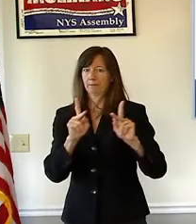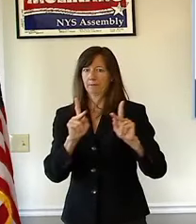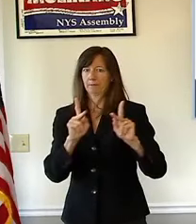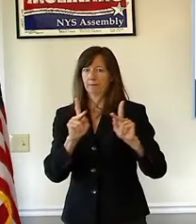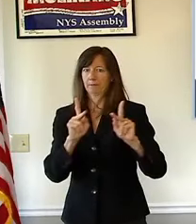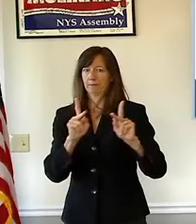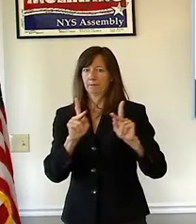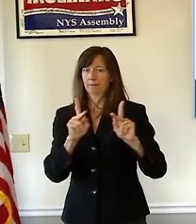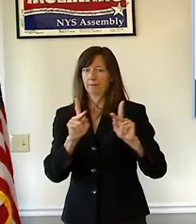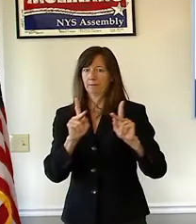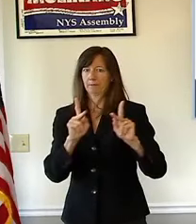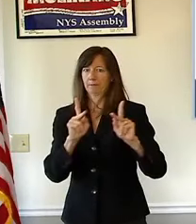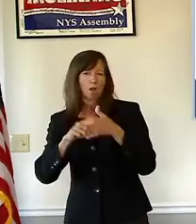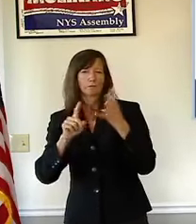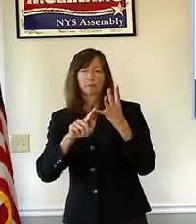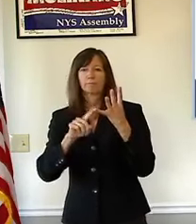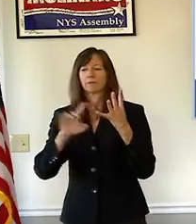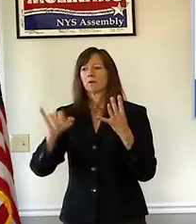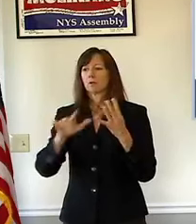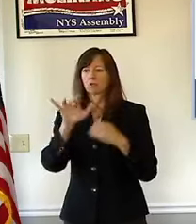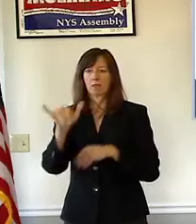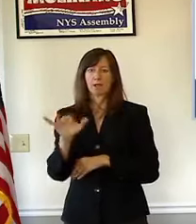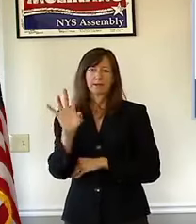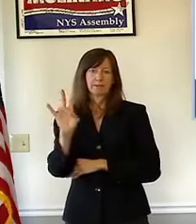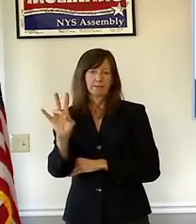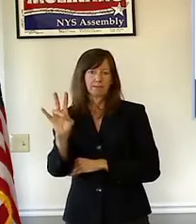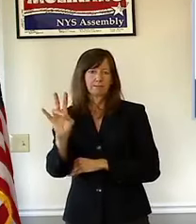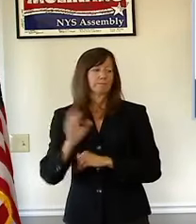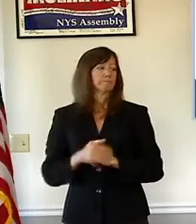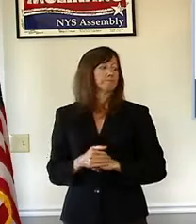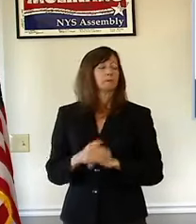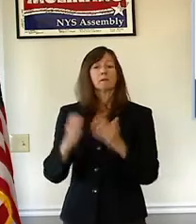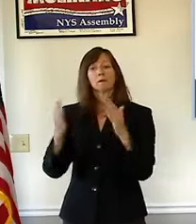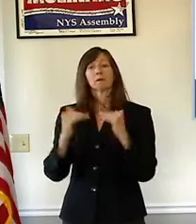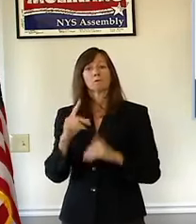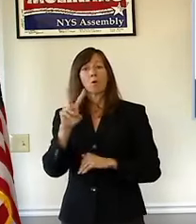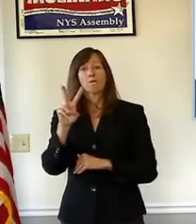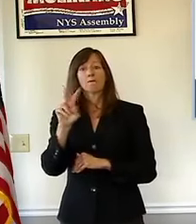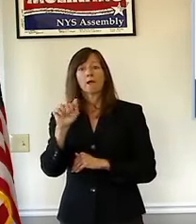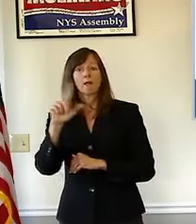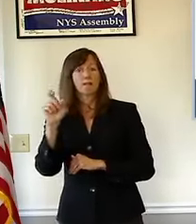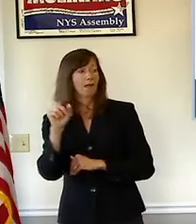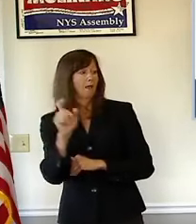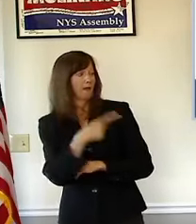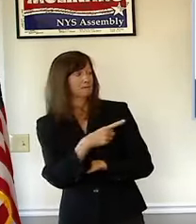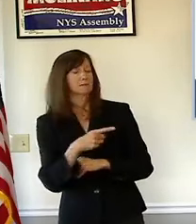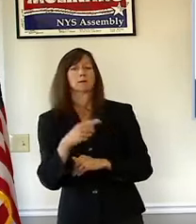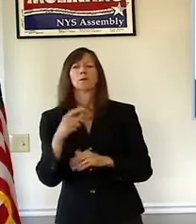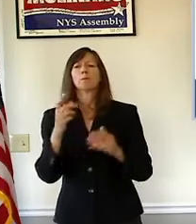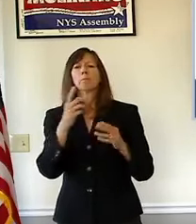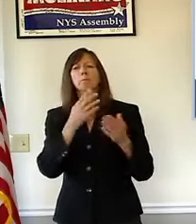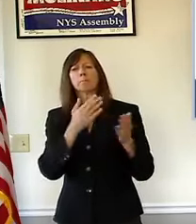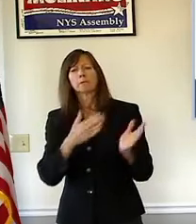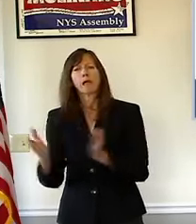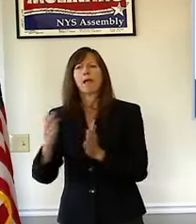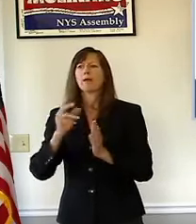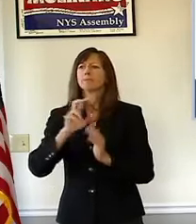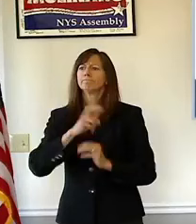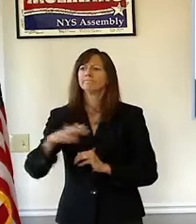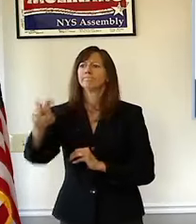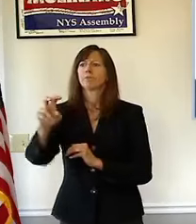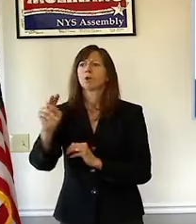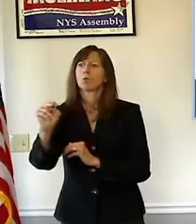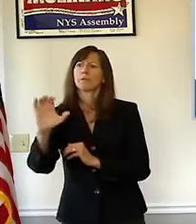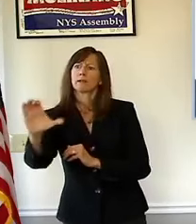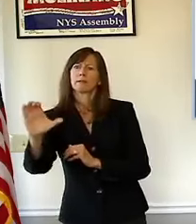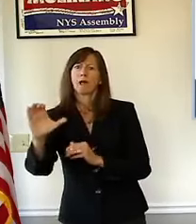7th. So, Val has asked, we're planning on going to North Carolina for vacation. Are we allowed to come back? And this is